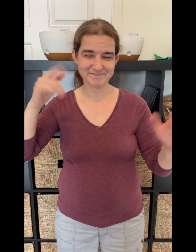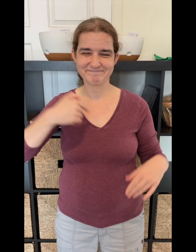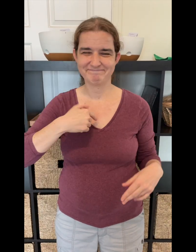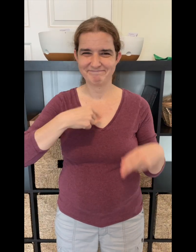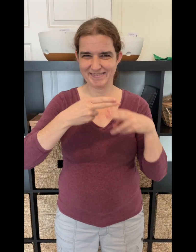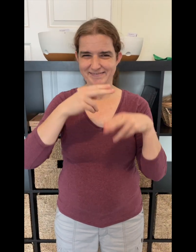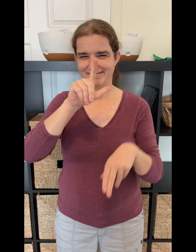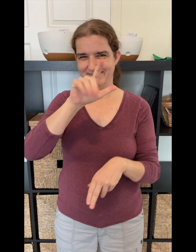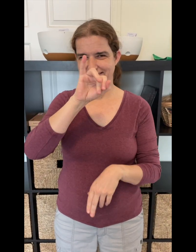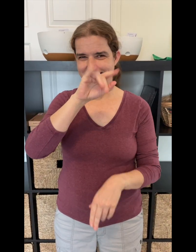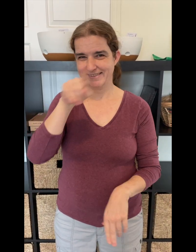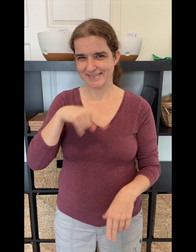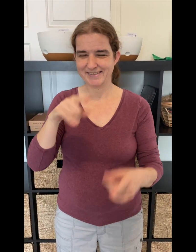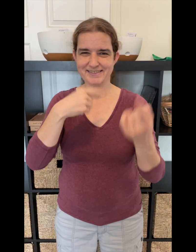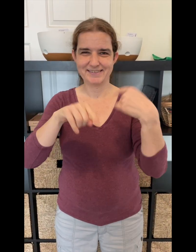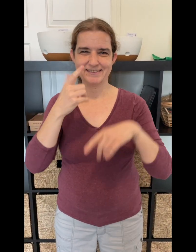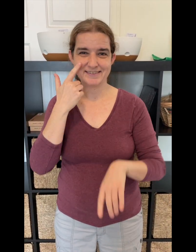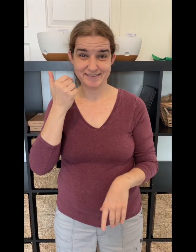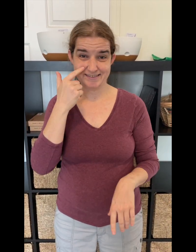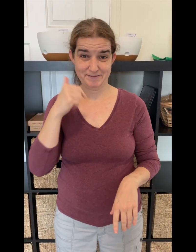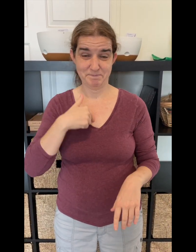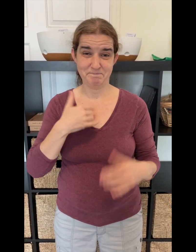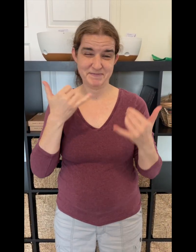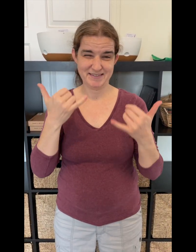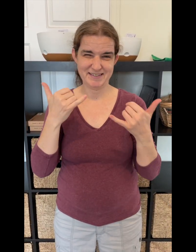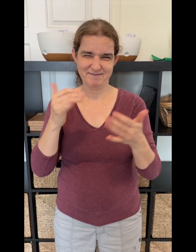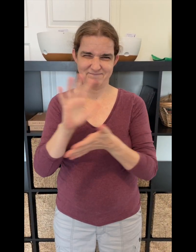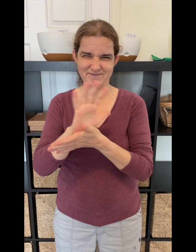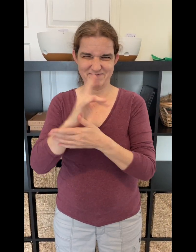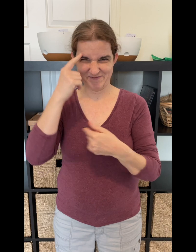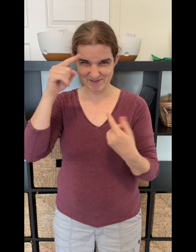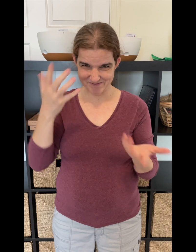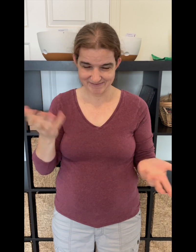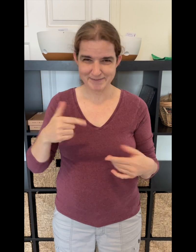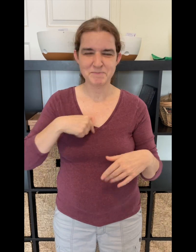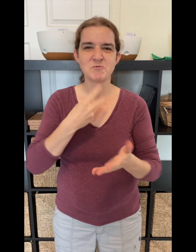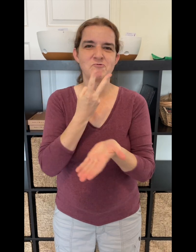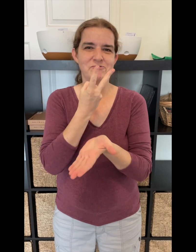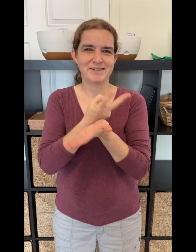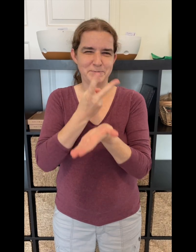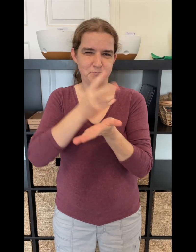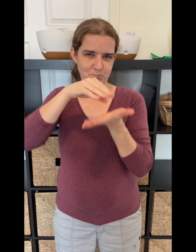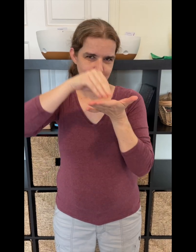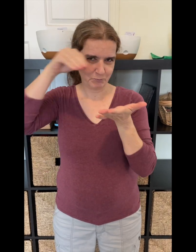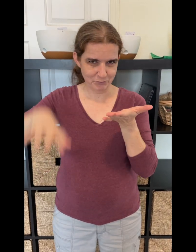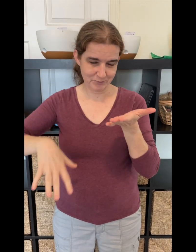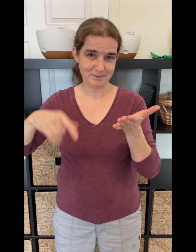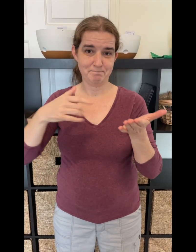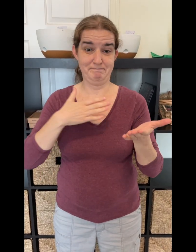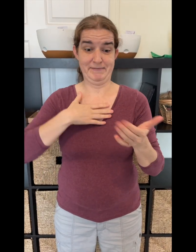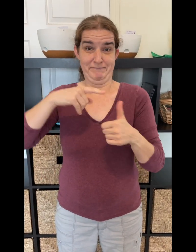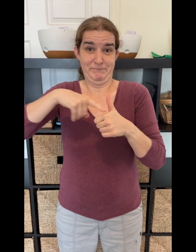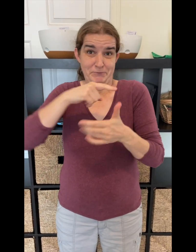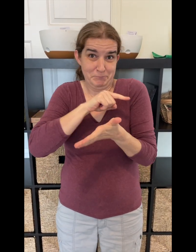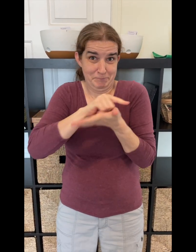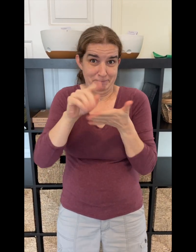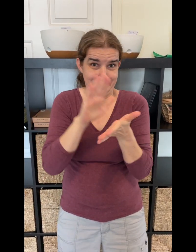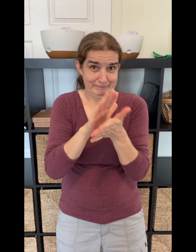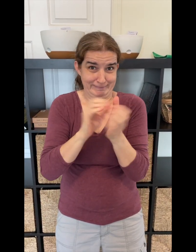Hello, hello. My name is Liz. This is my name sign Liz, and I am making this movie right now. Why? Because I am a graduate student.